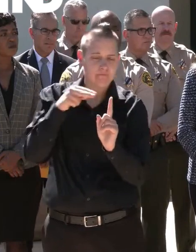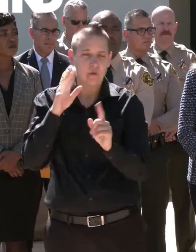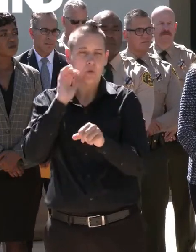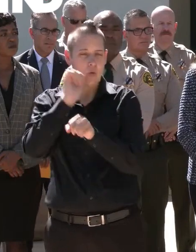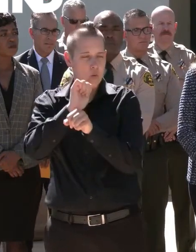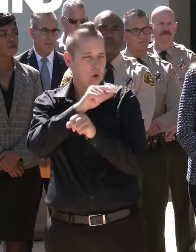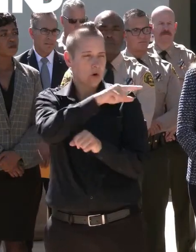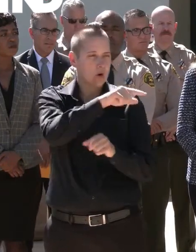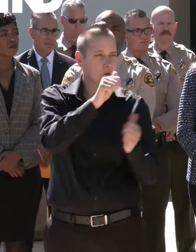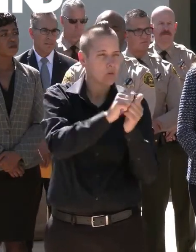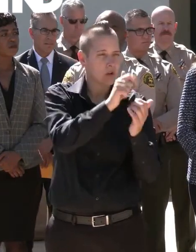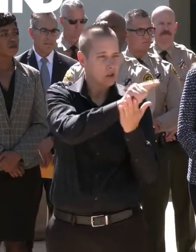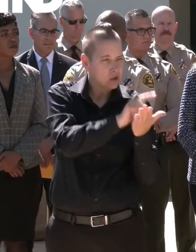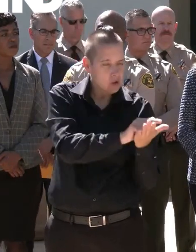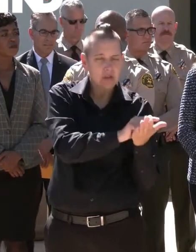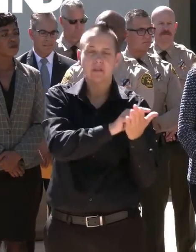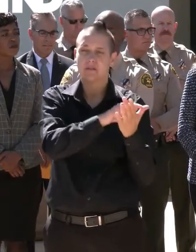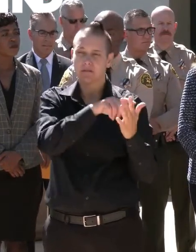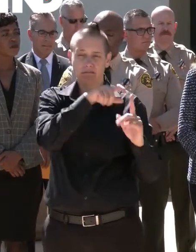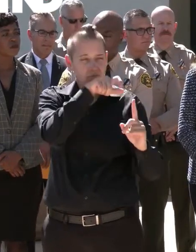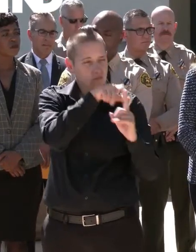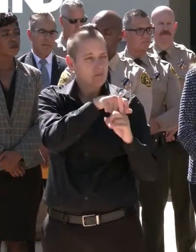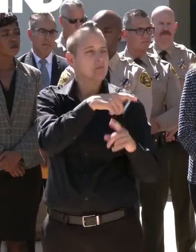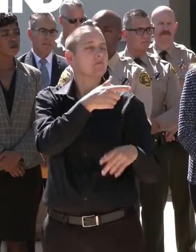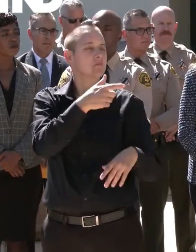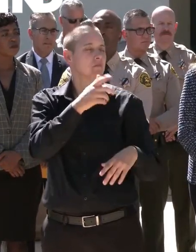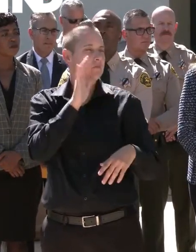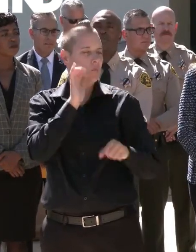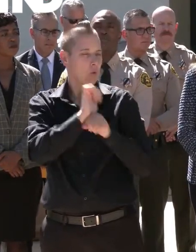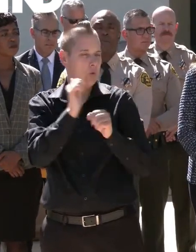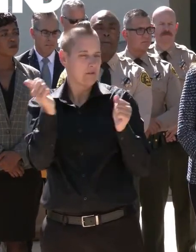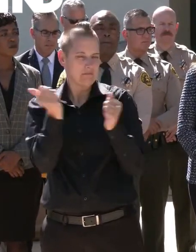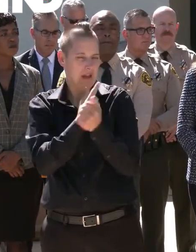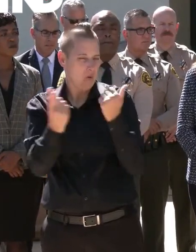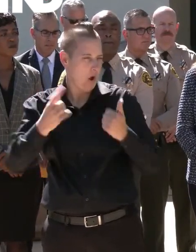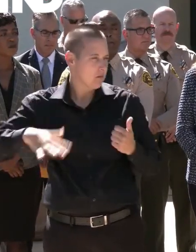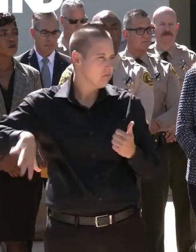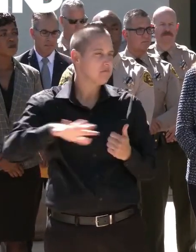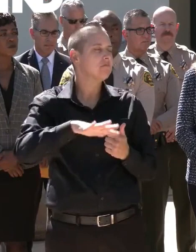the prosecutors. We'll work with everybody we have to as we move forward.